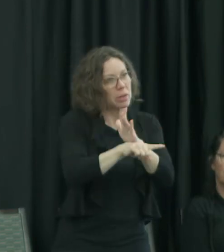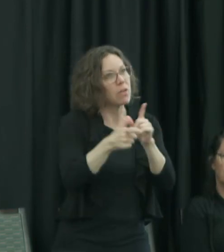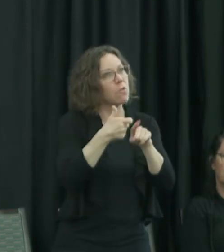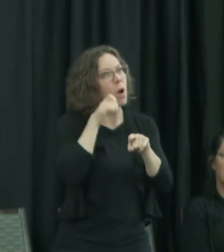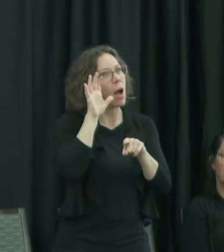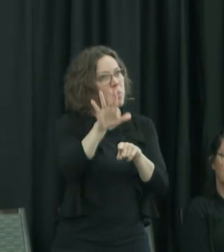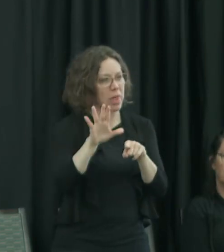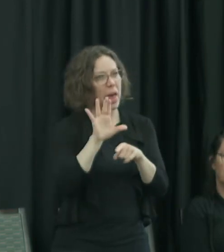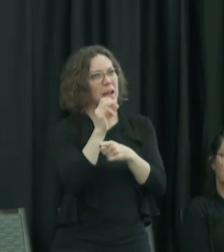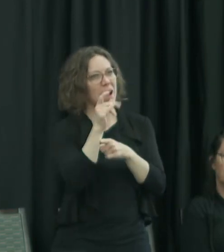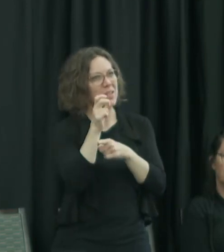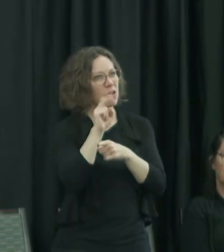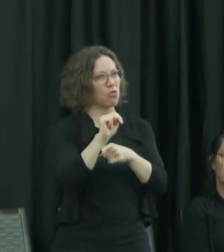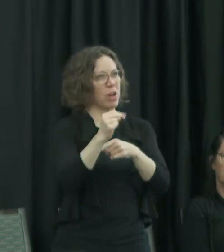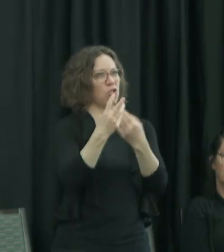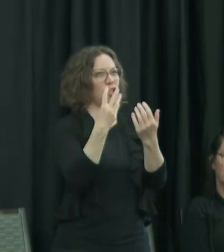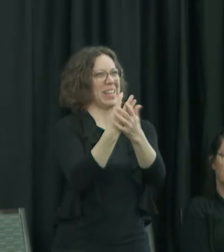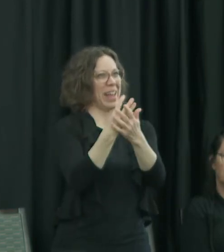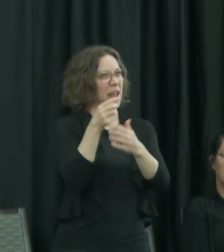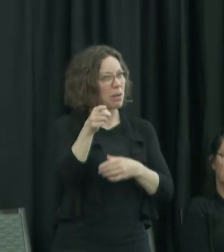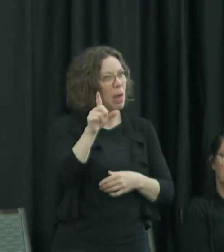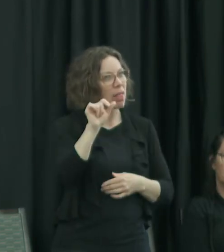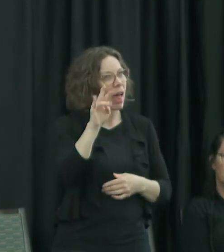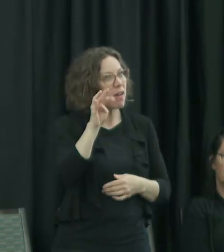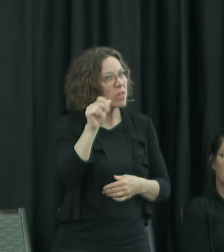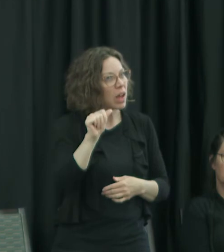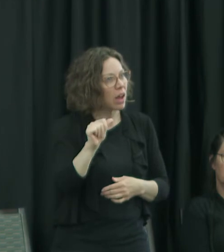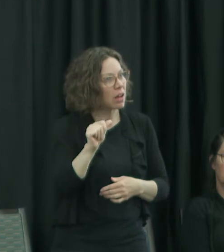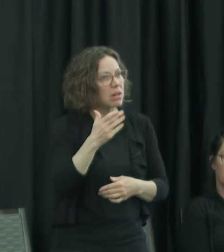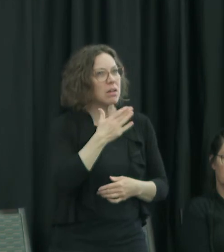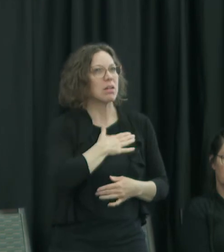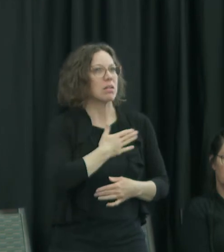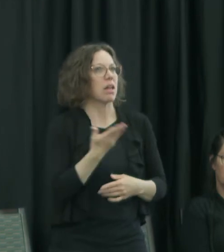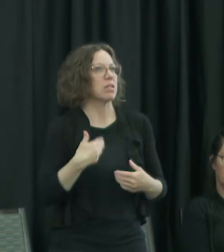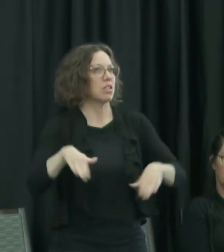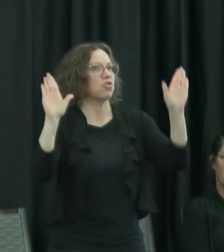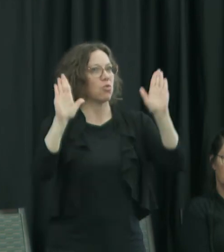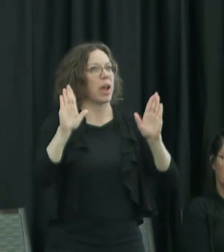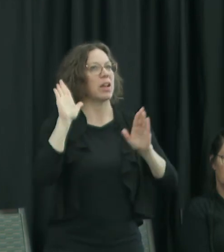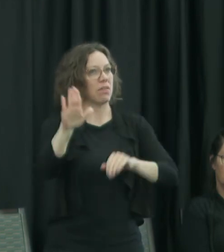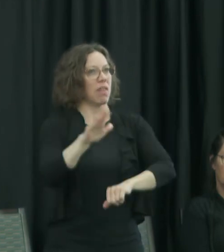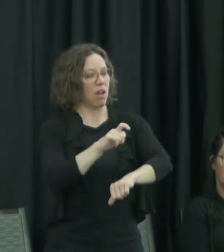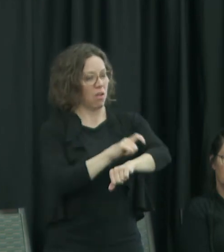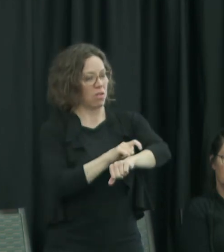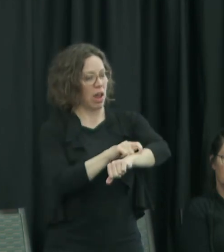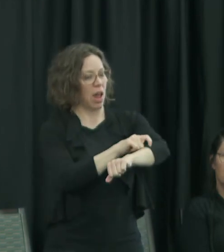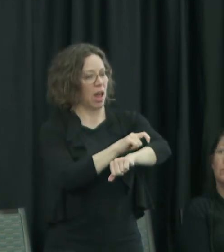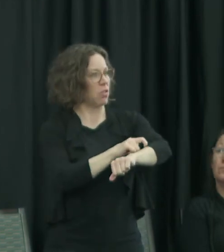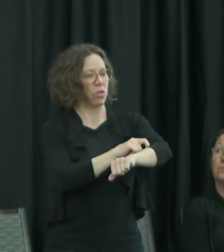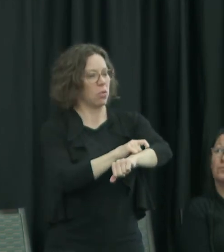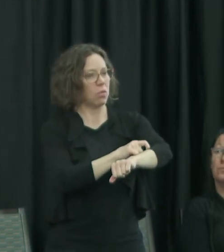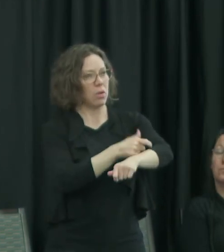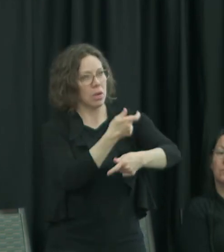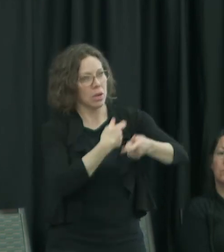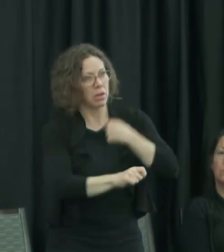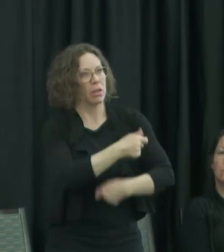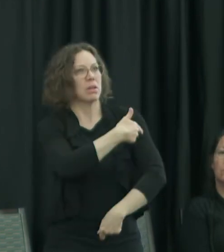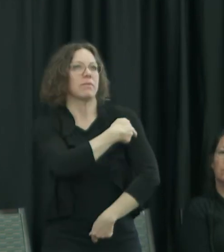camp in Riga, Latvia. They would have gladly traded the tattoo numbers on their forearm for a vaccine in their